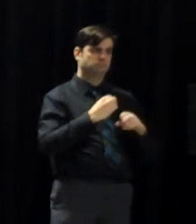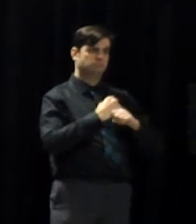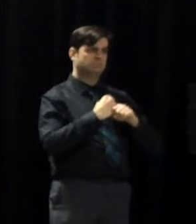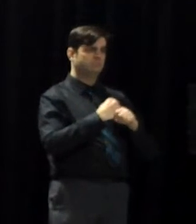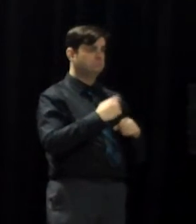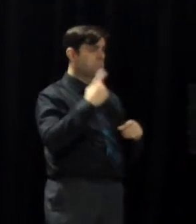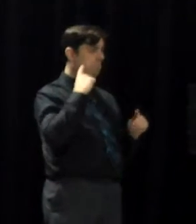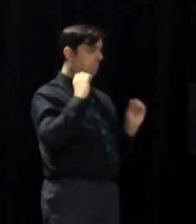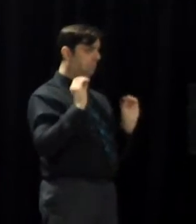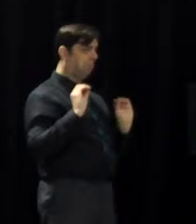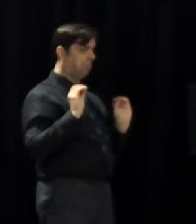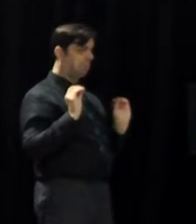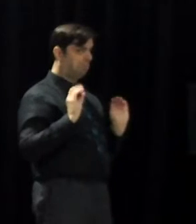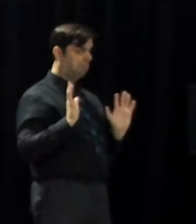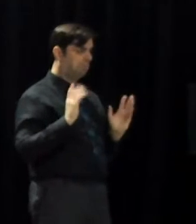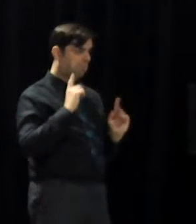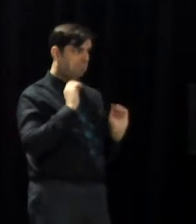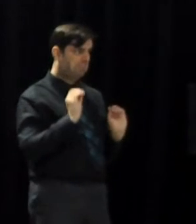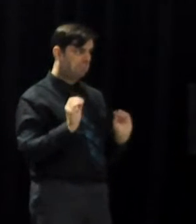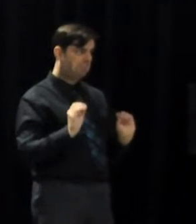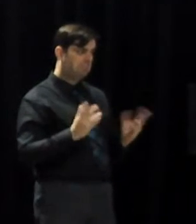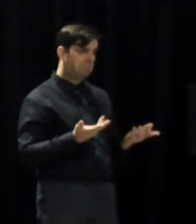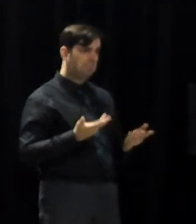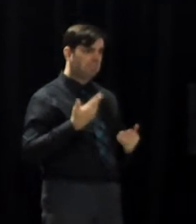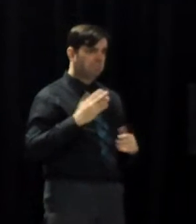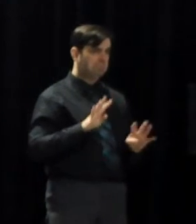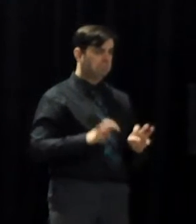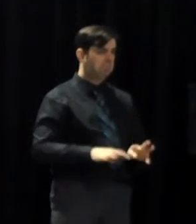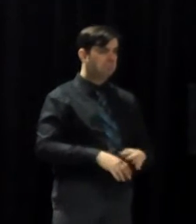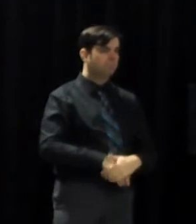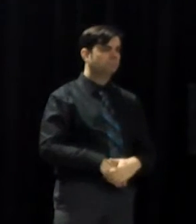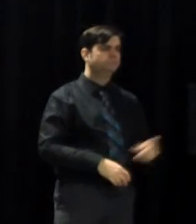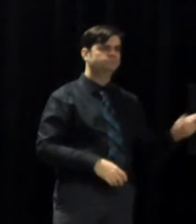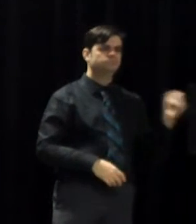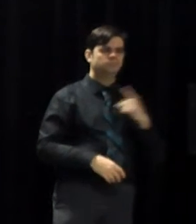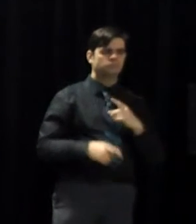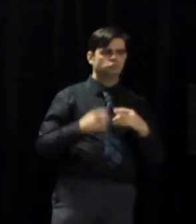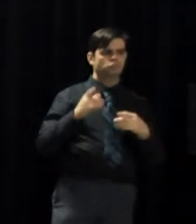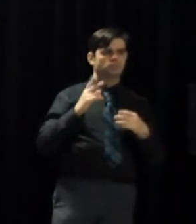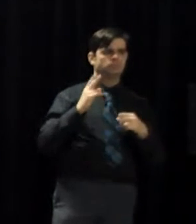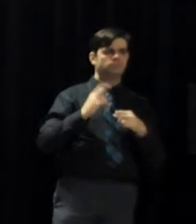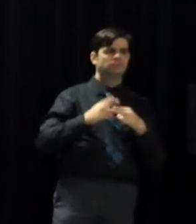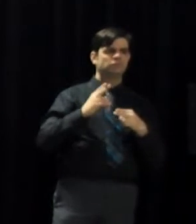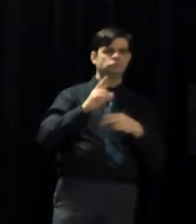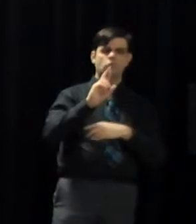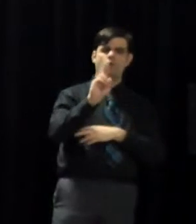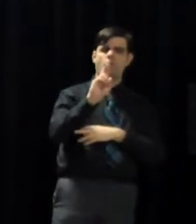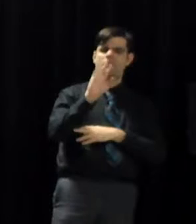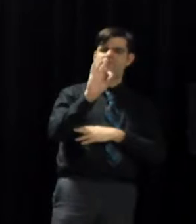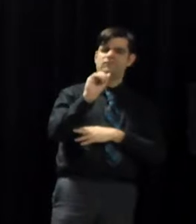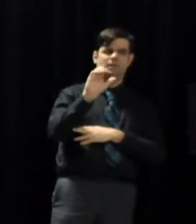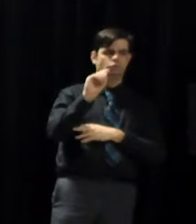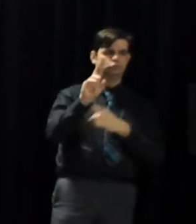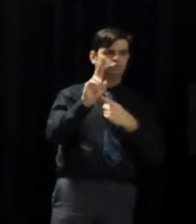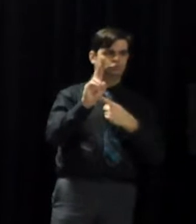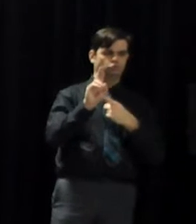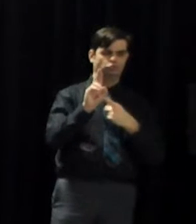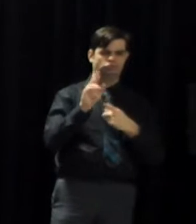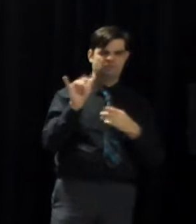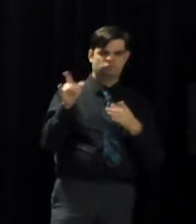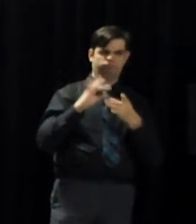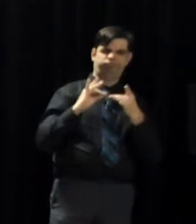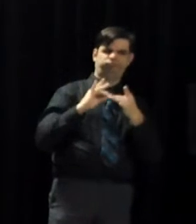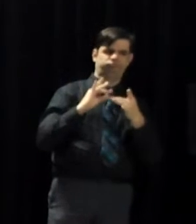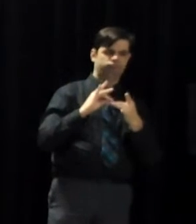Ryan, you mentioned the R factor, the rate of transmission. I know it's a super complicated calculation. Have you heard